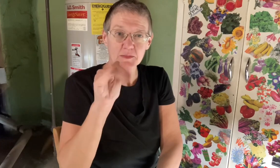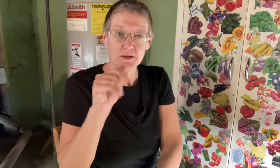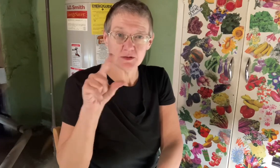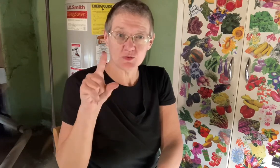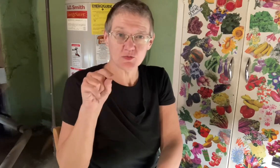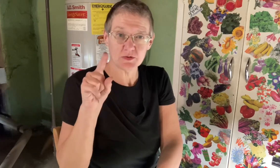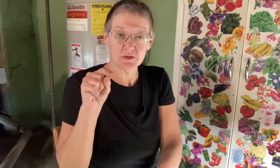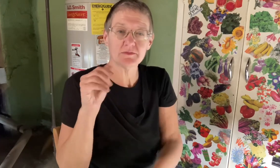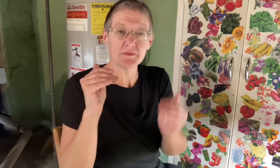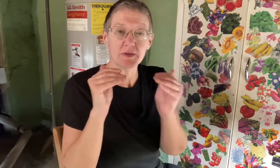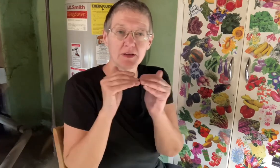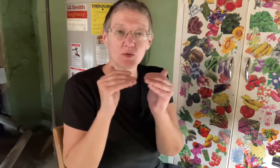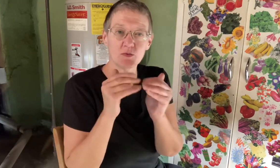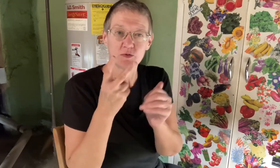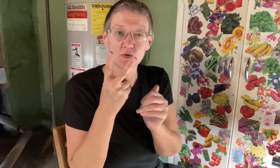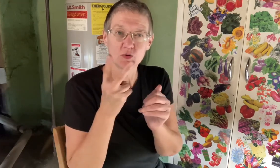10 by 20. But